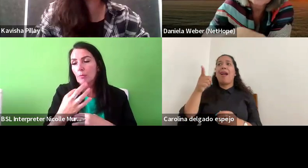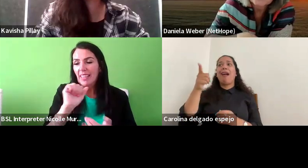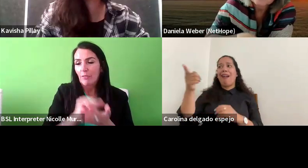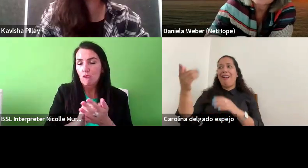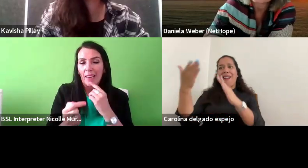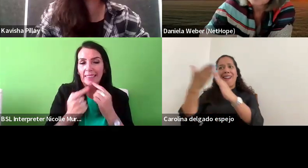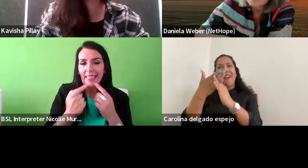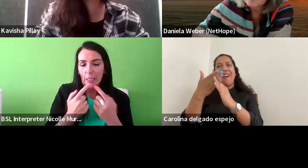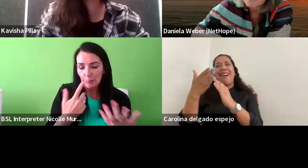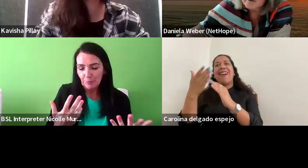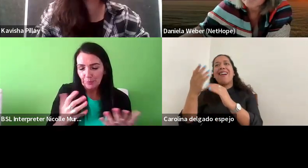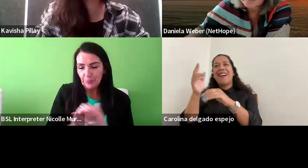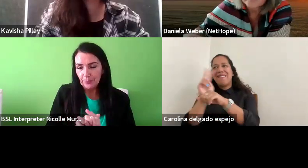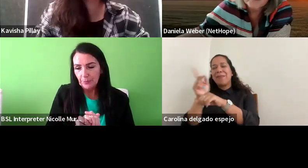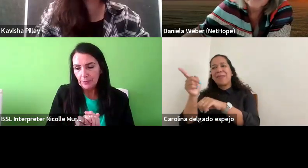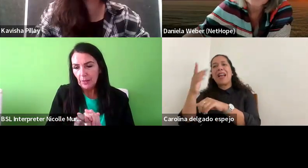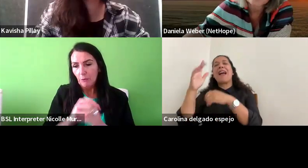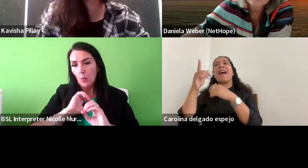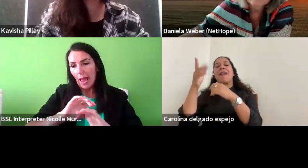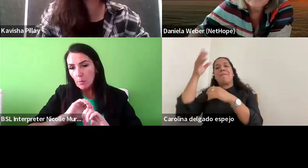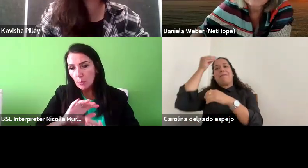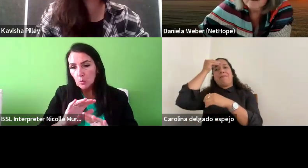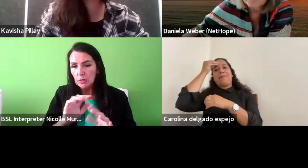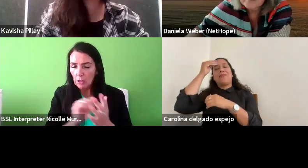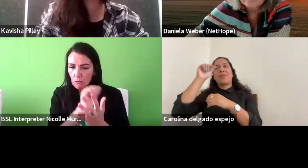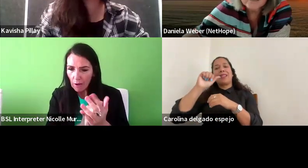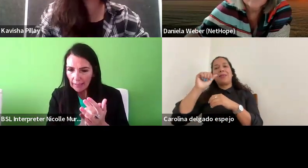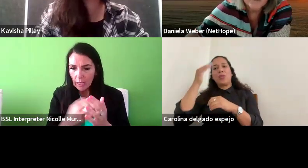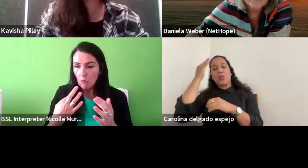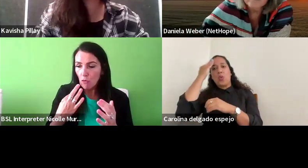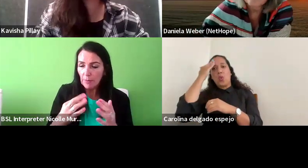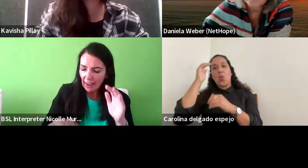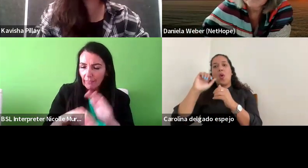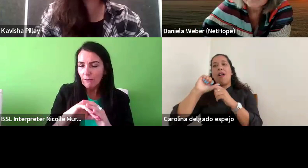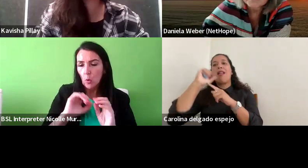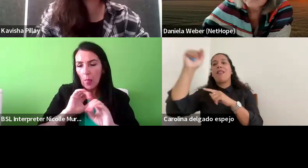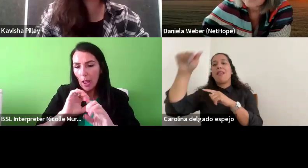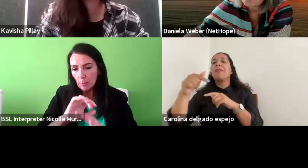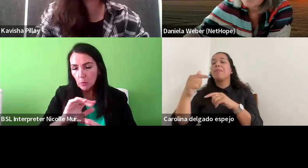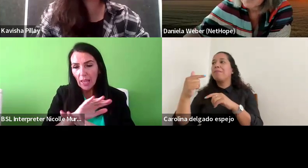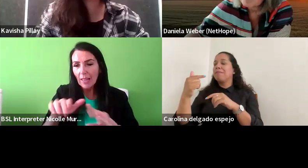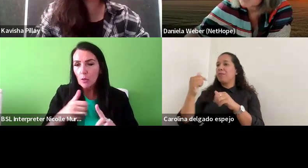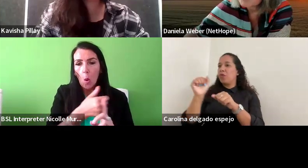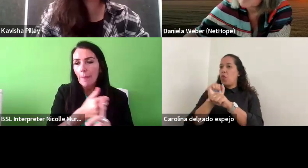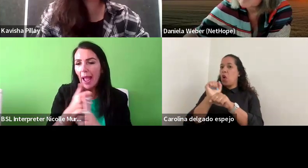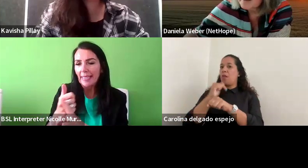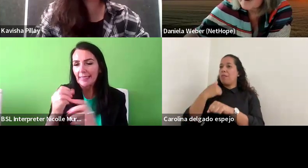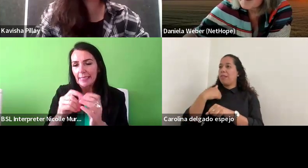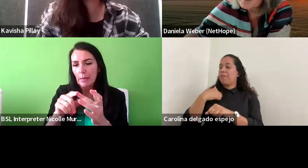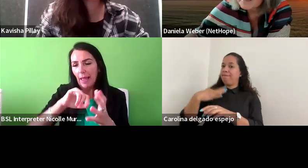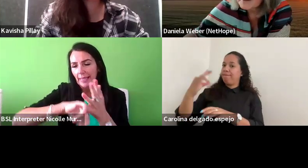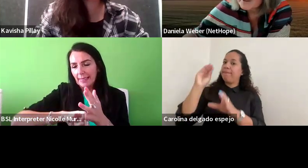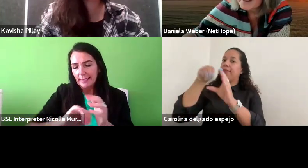you're using in your system, and therefore the output of the system is representative and unbiased. I'm not sure